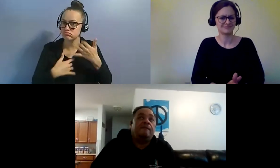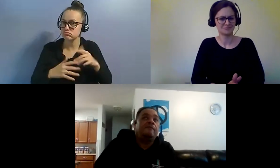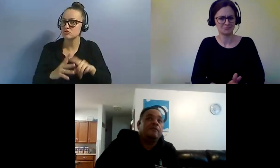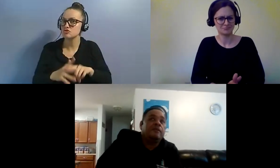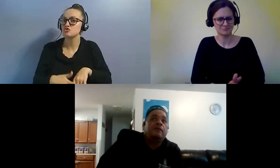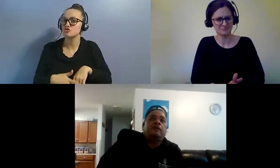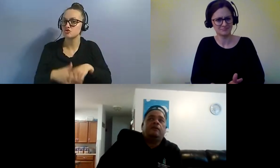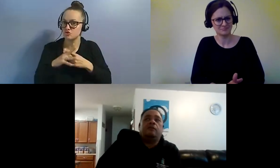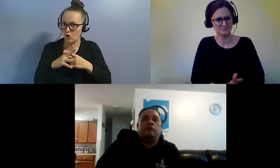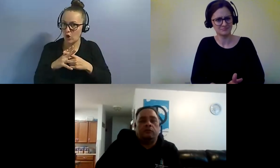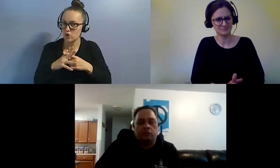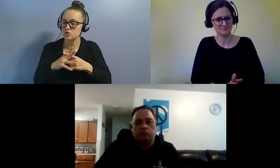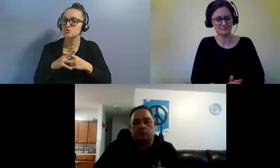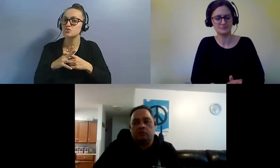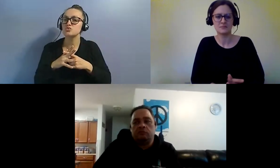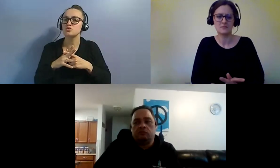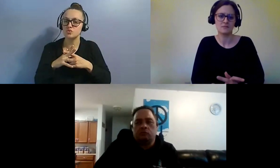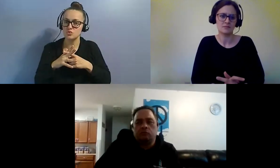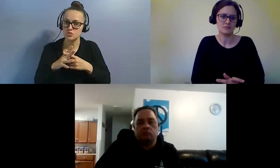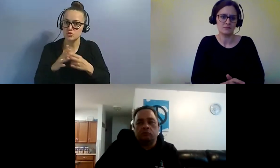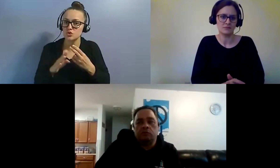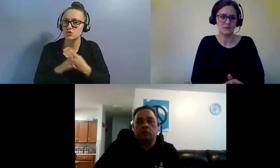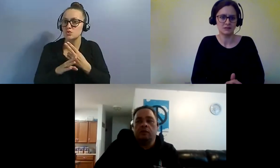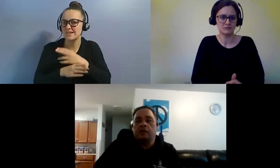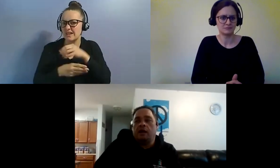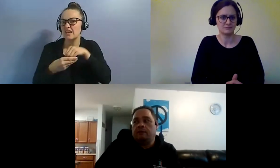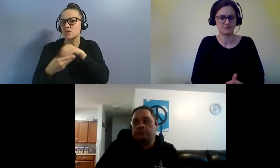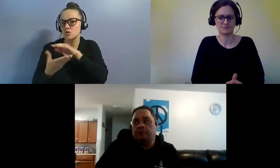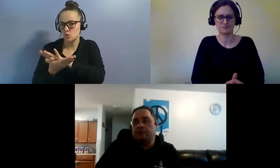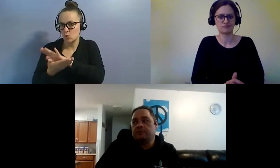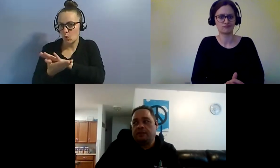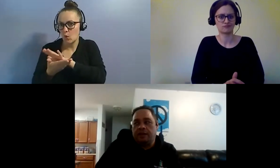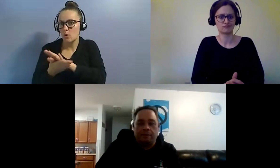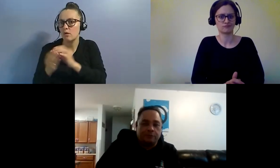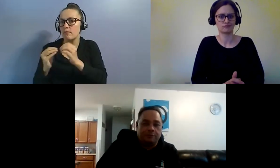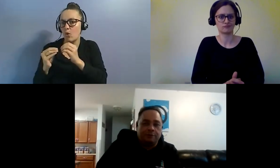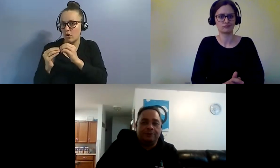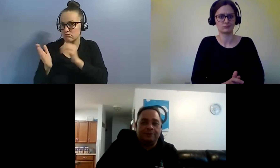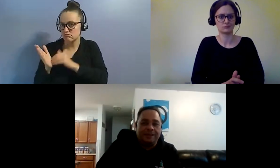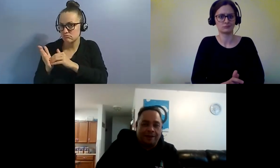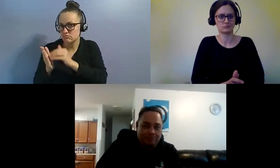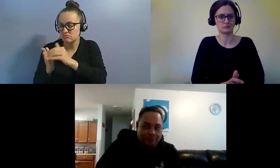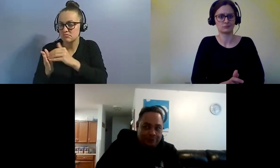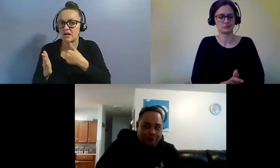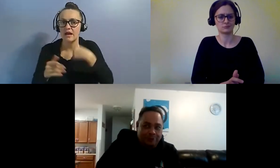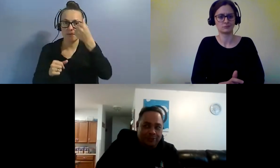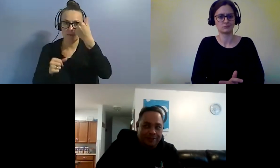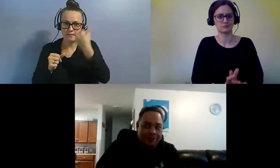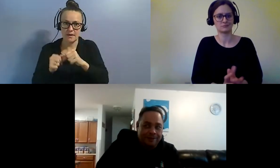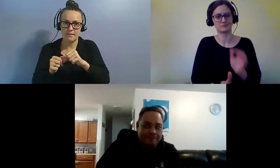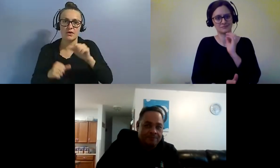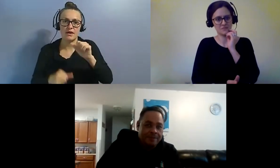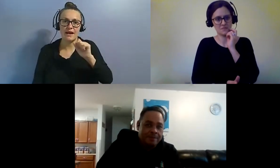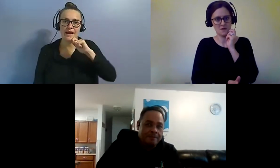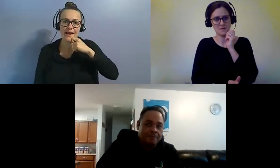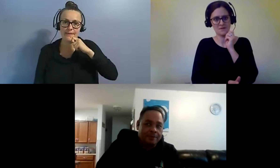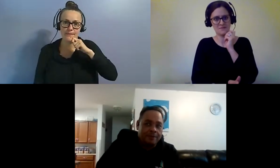be, you know, used in schools. I remember the Apple II and the Apple IIe,